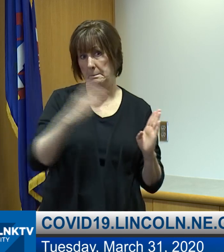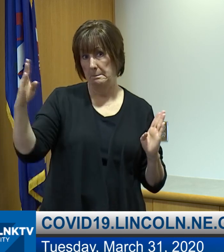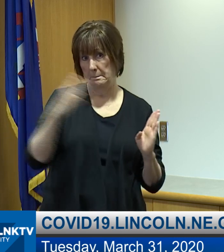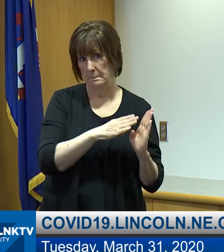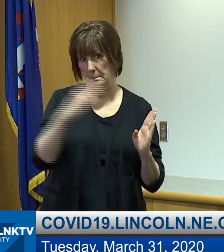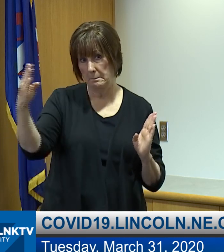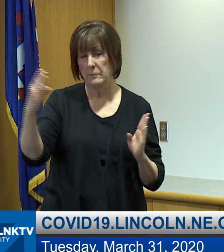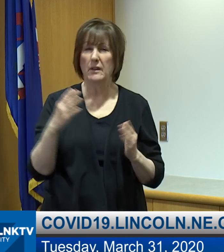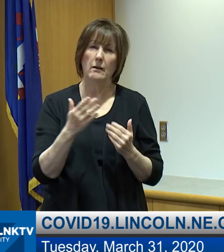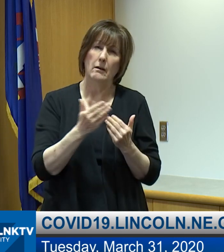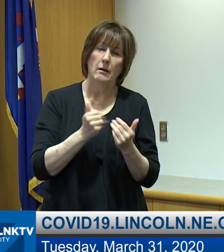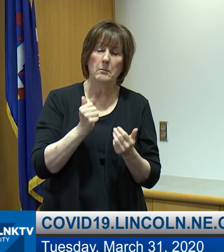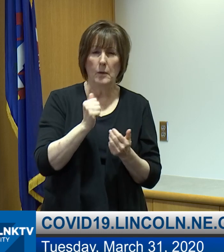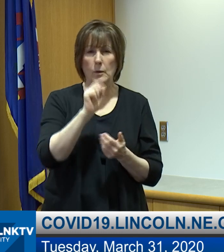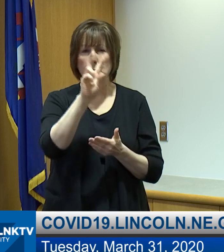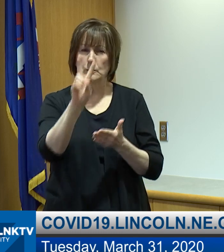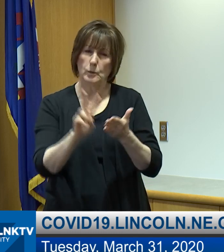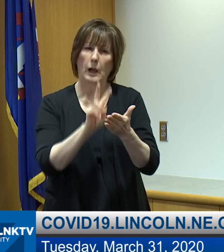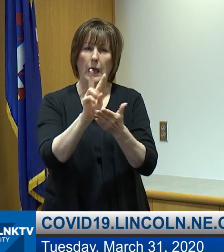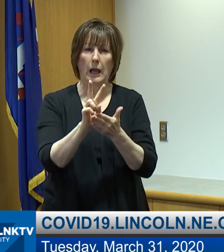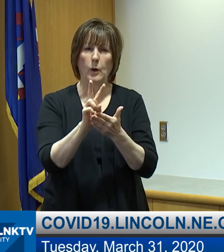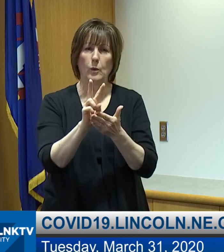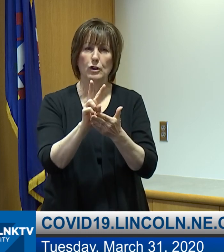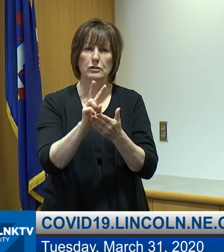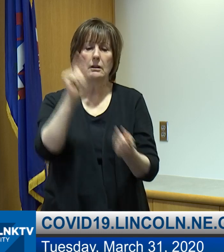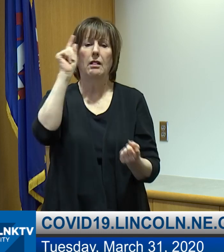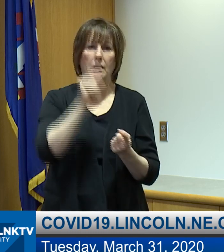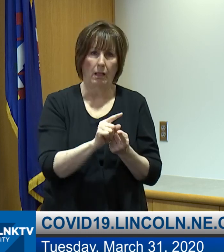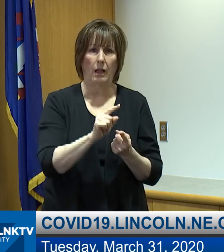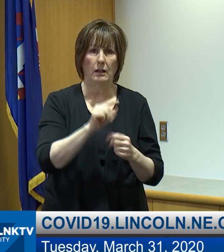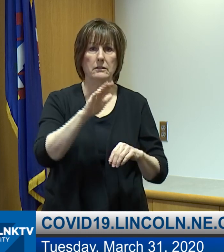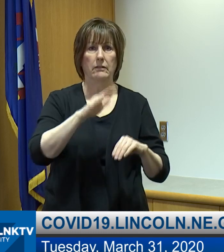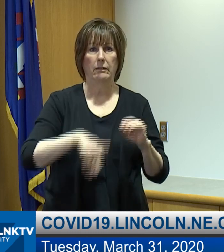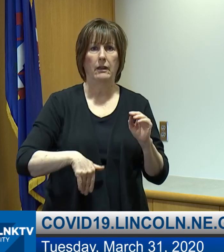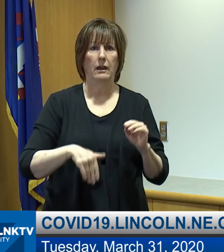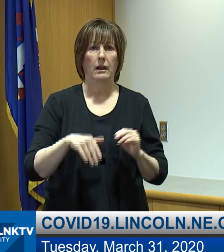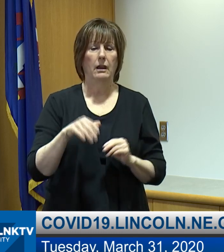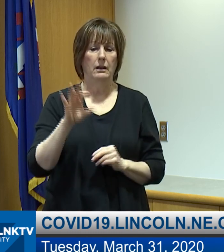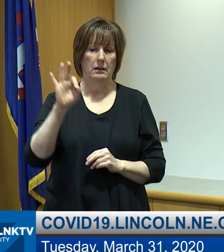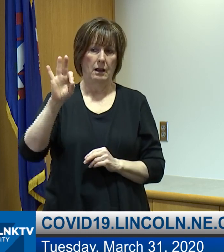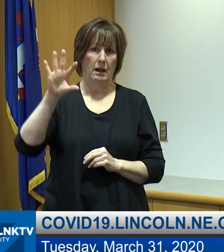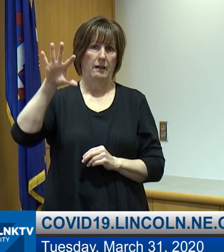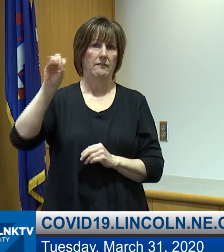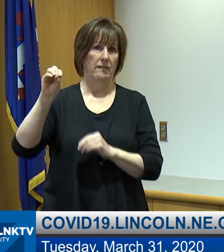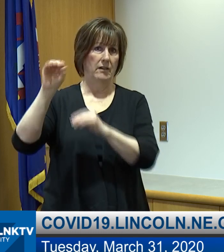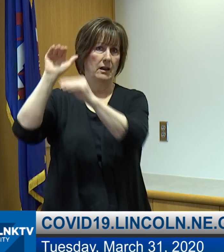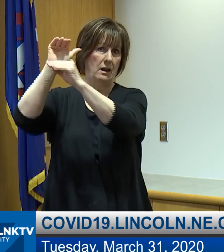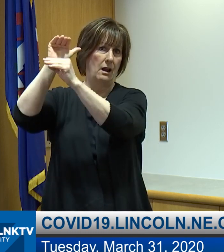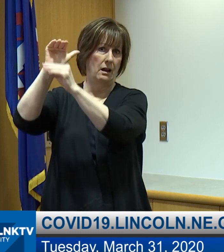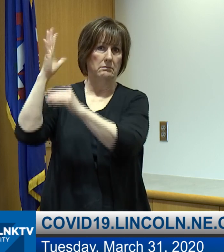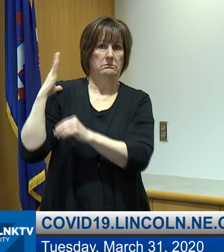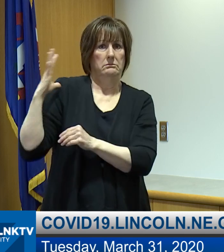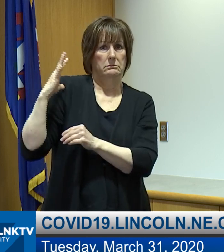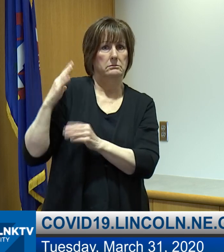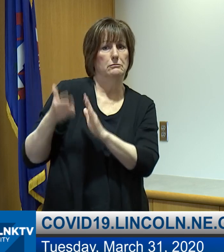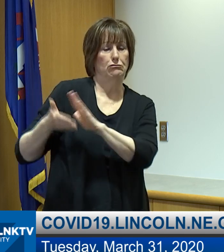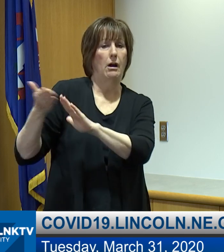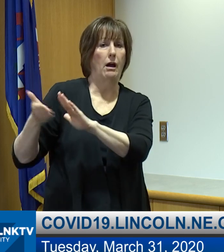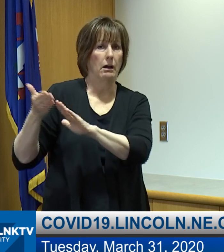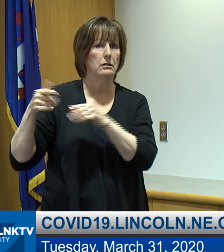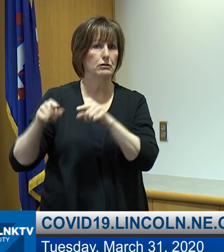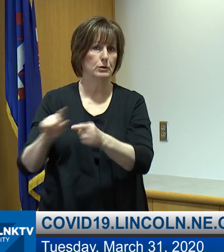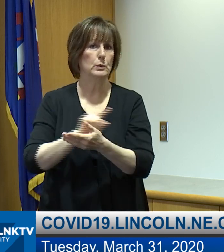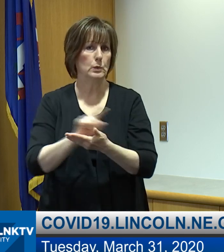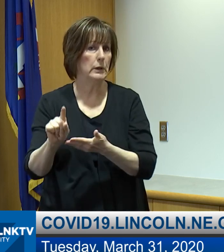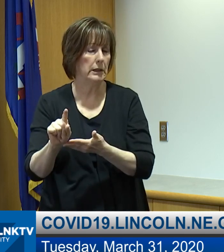is about 2 hours earlier than the 9:50 p.m. ending time that we normally run during the